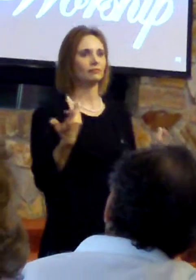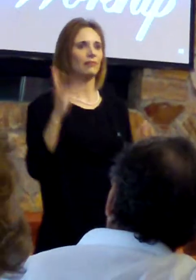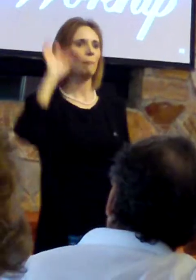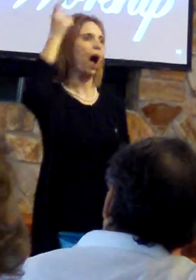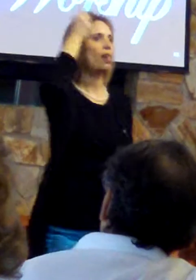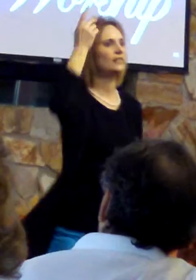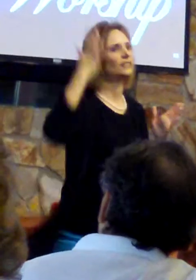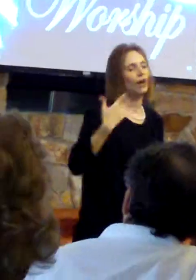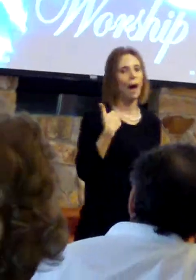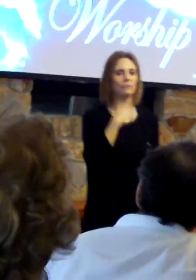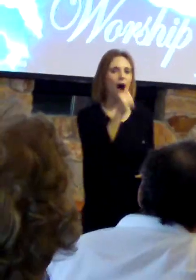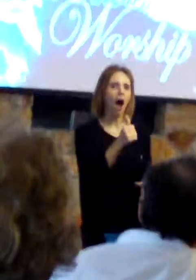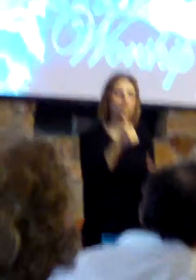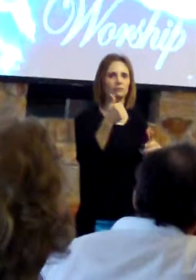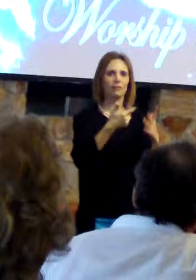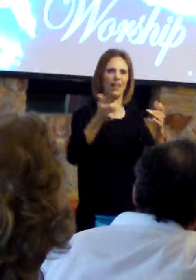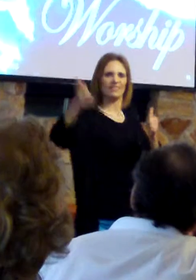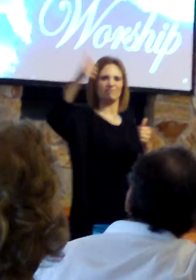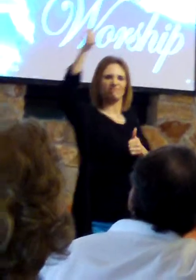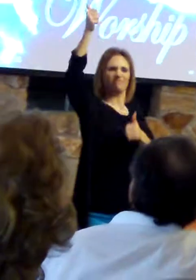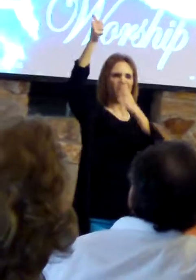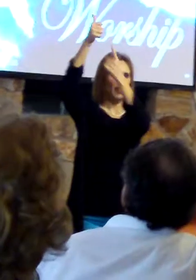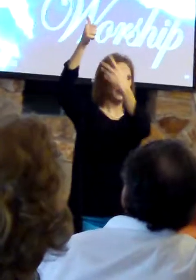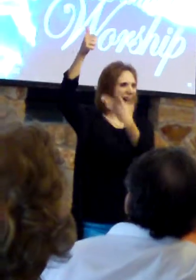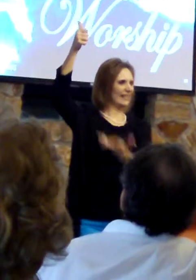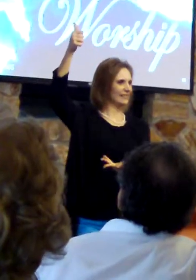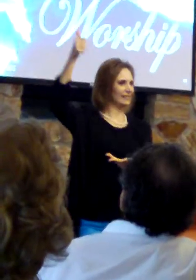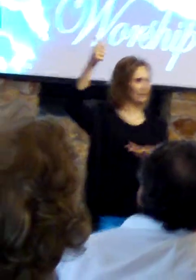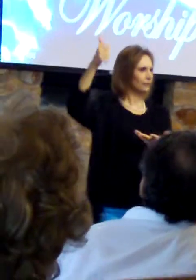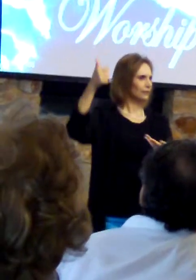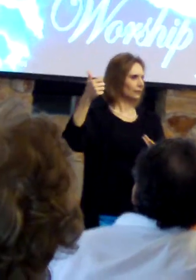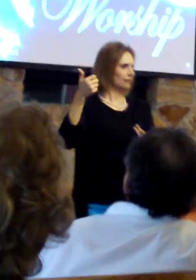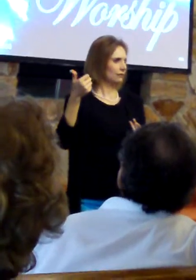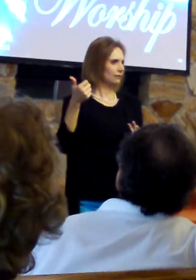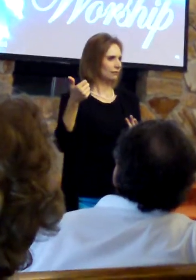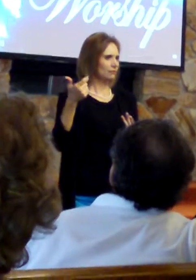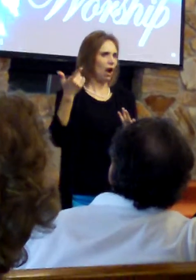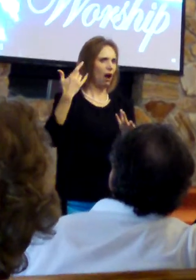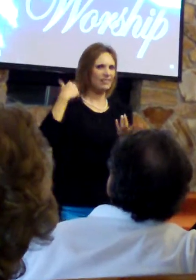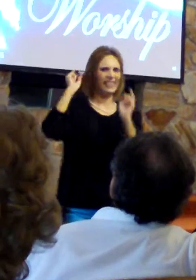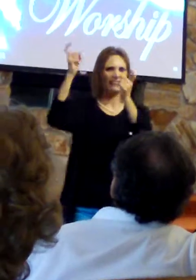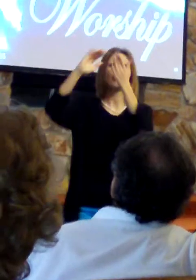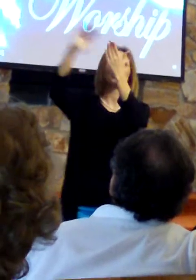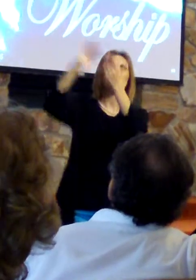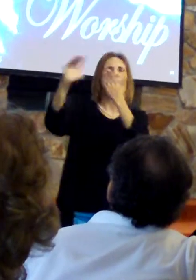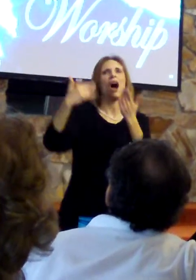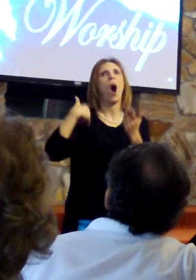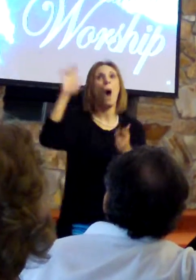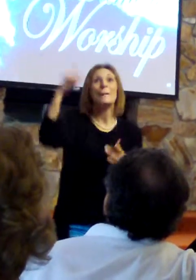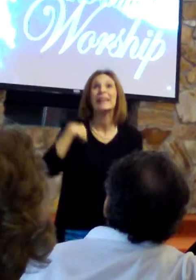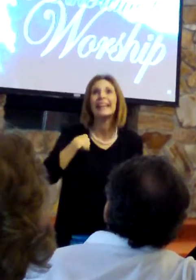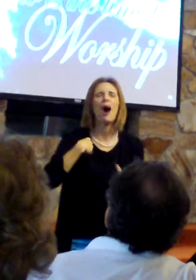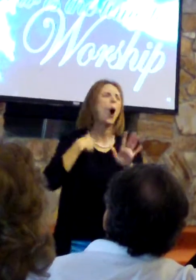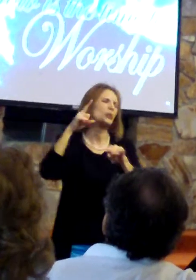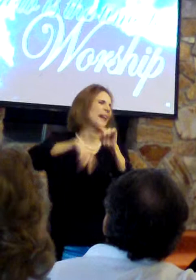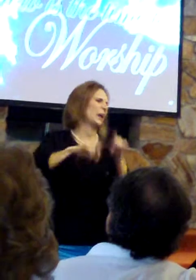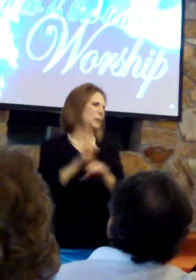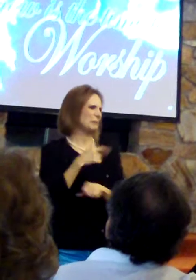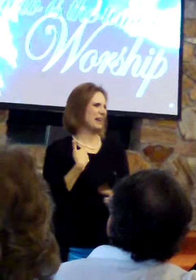And we, like Moses, we give God excuses as to why, God, you have the wrong person.